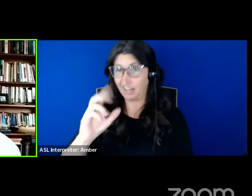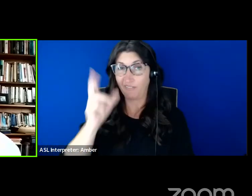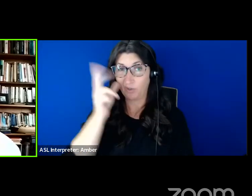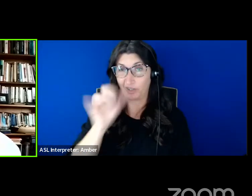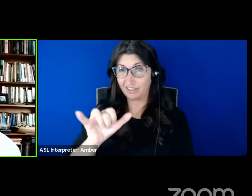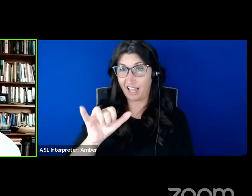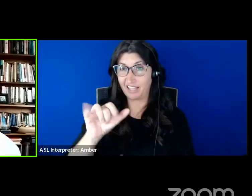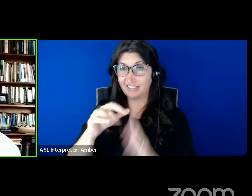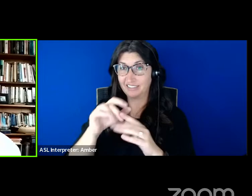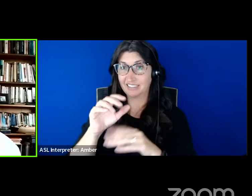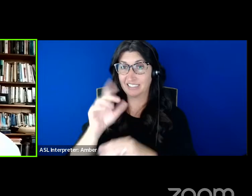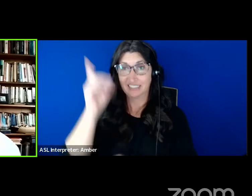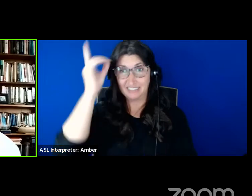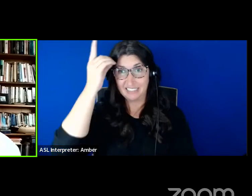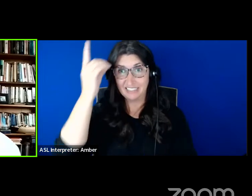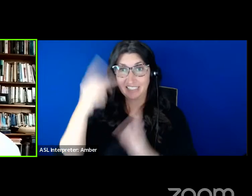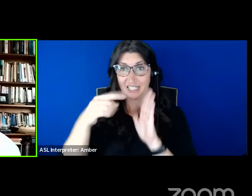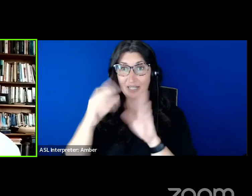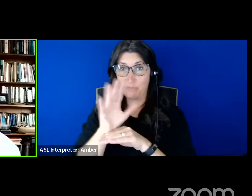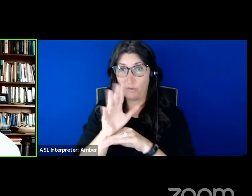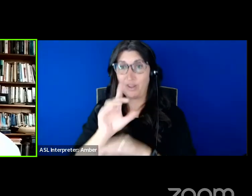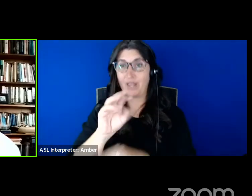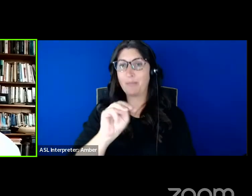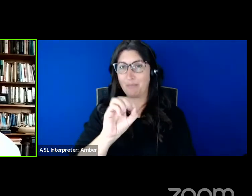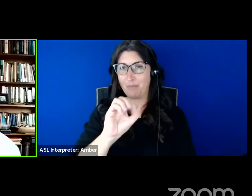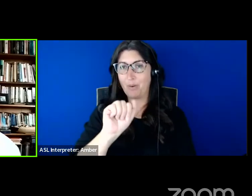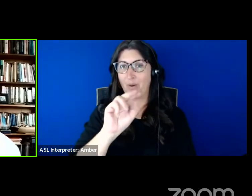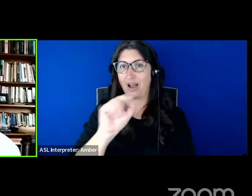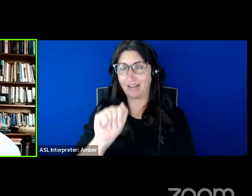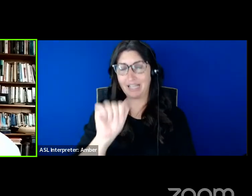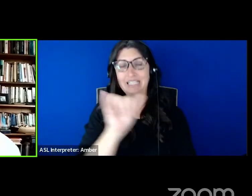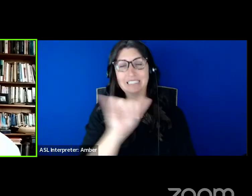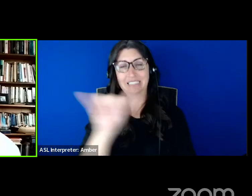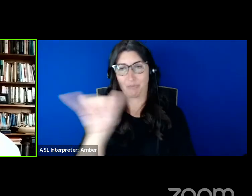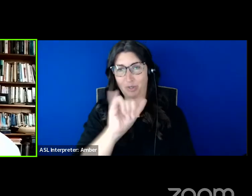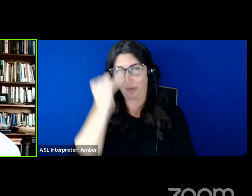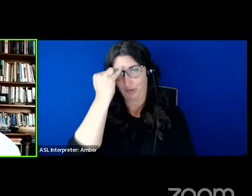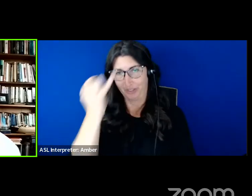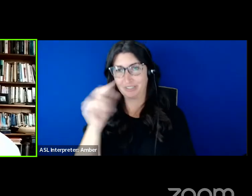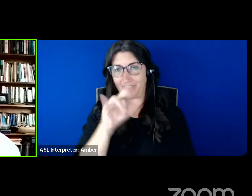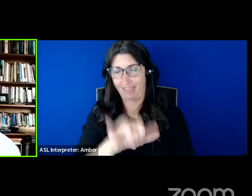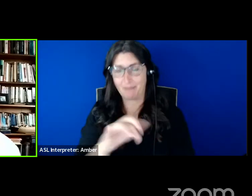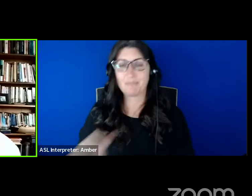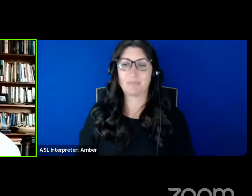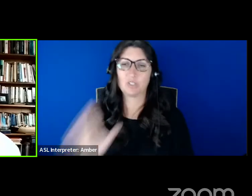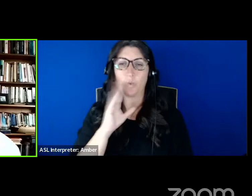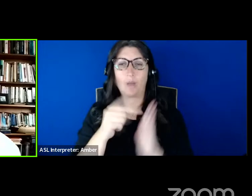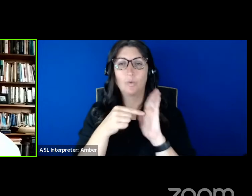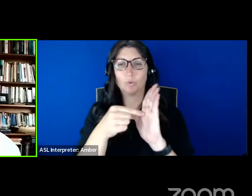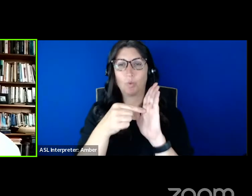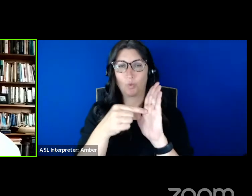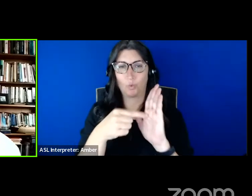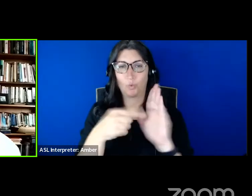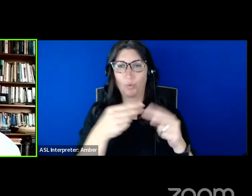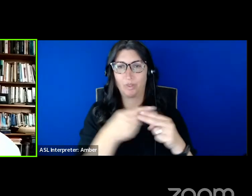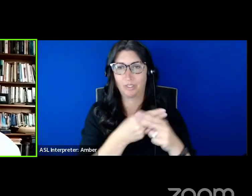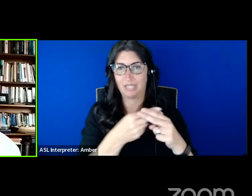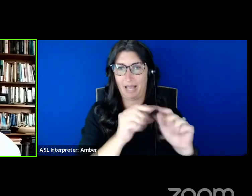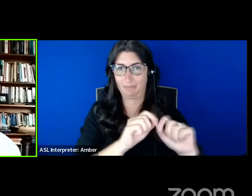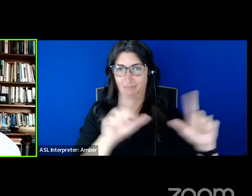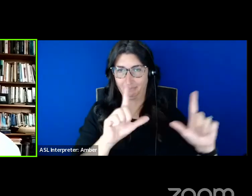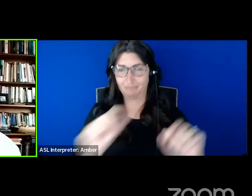Moana, which is similar to that. So here I'm going to show you that